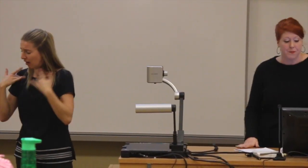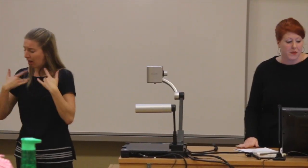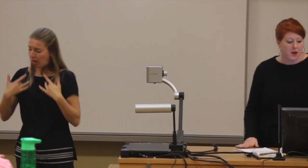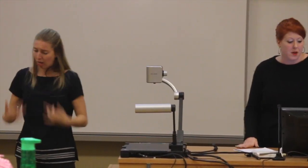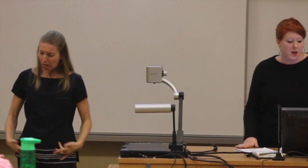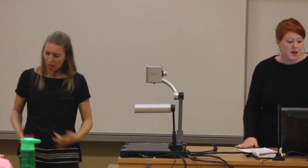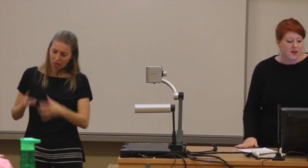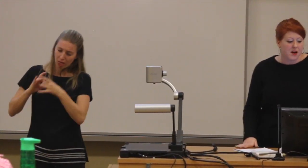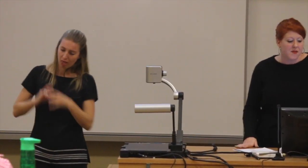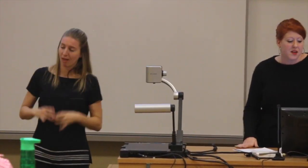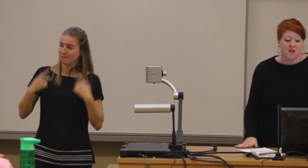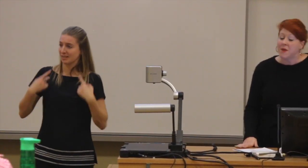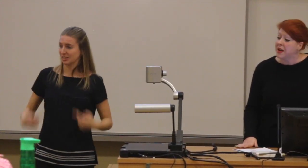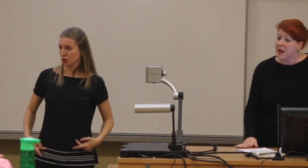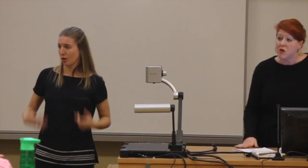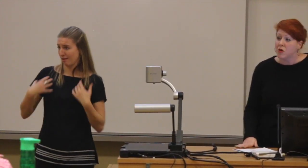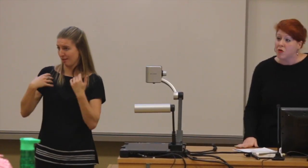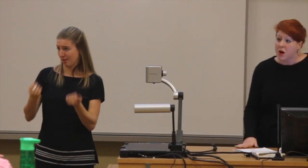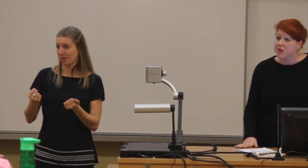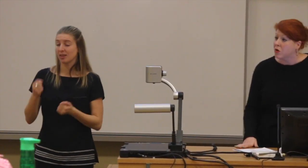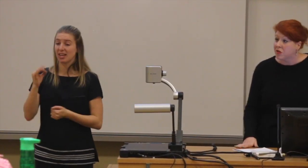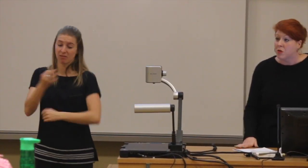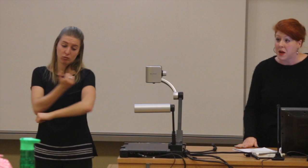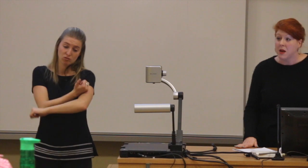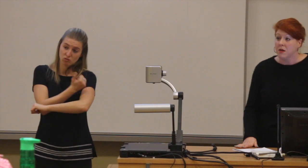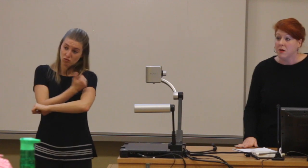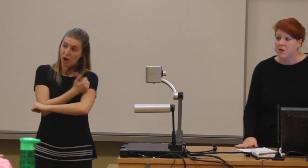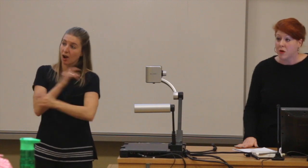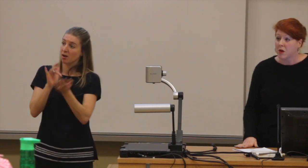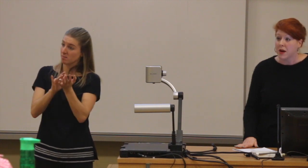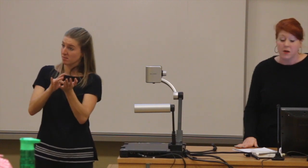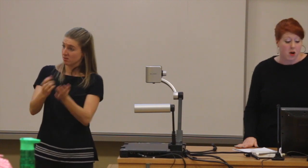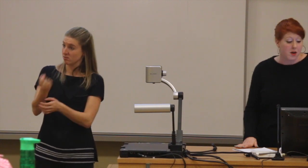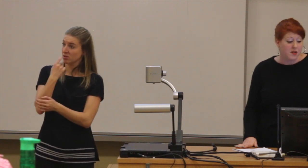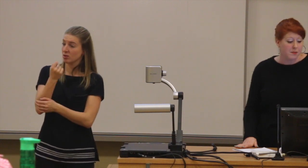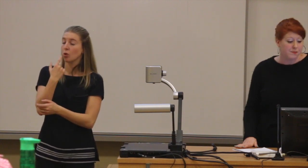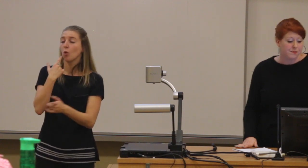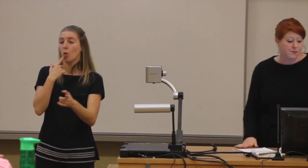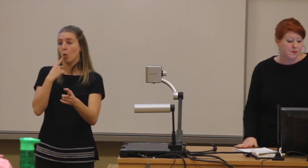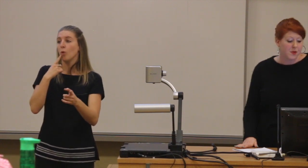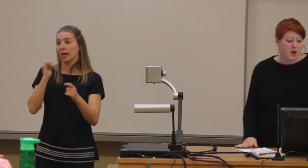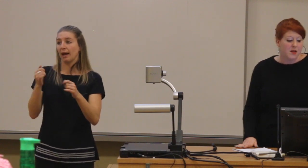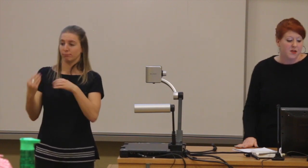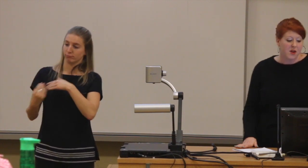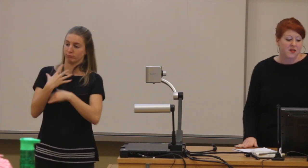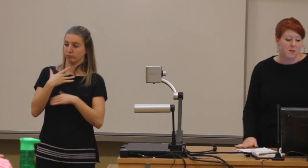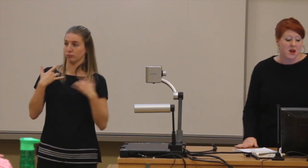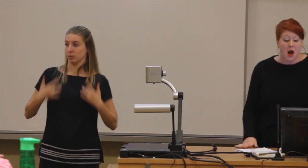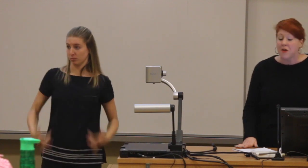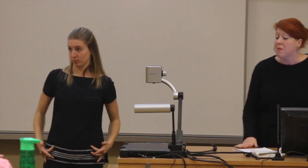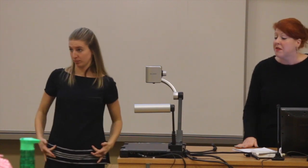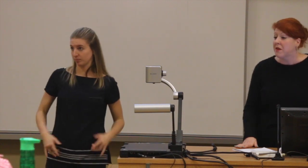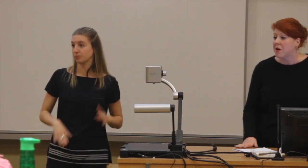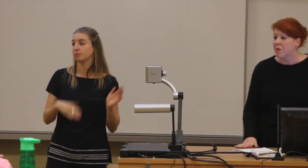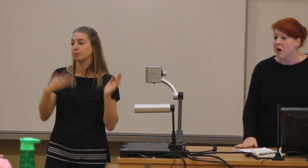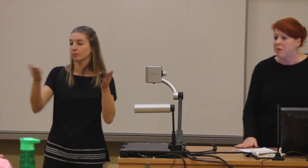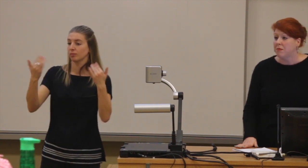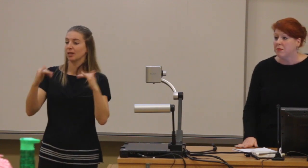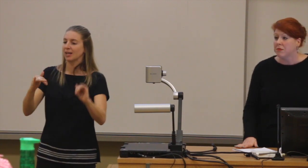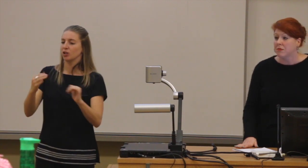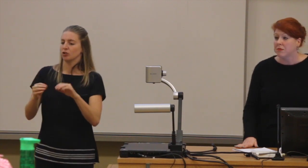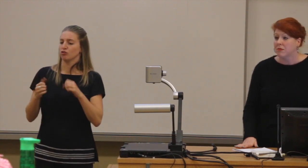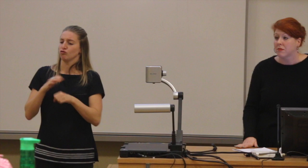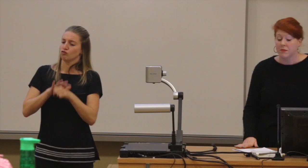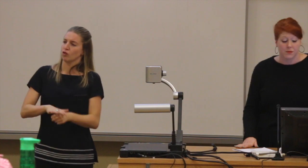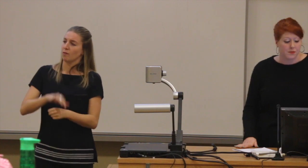health. Side effects of medication or drugs could also be a triggering cause. Stress from another mental health